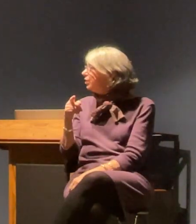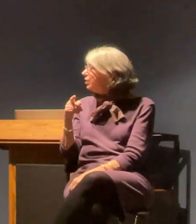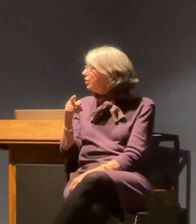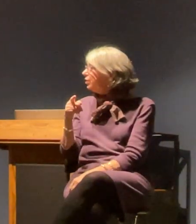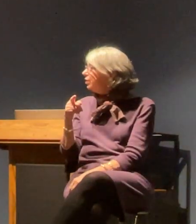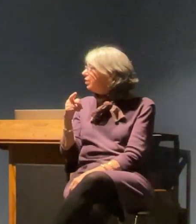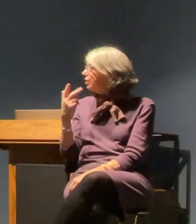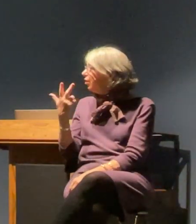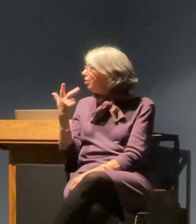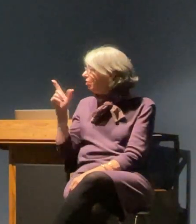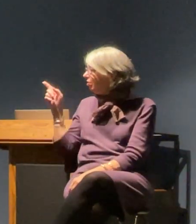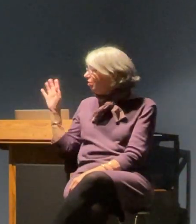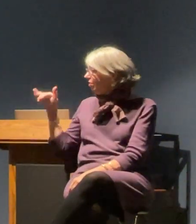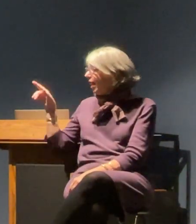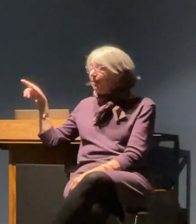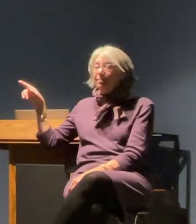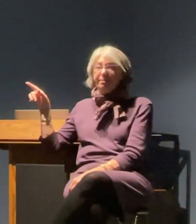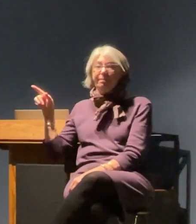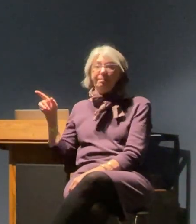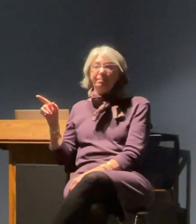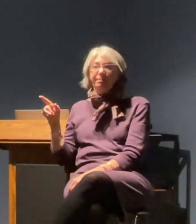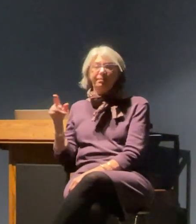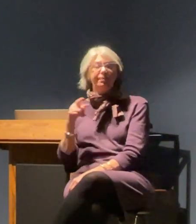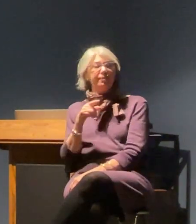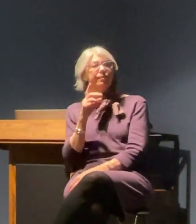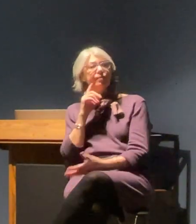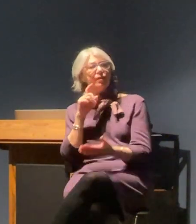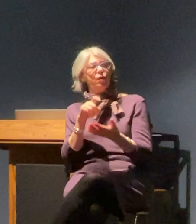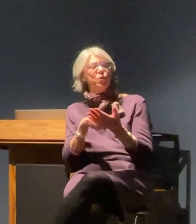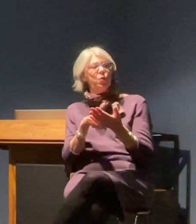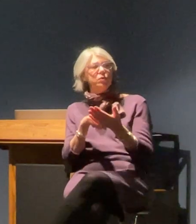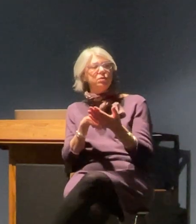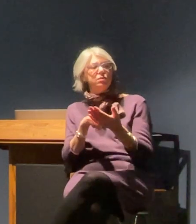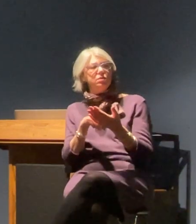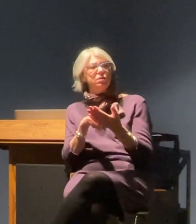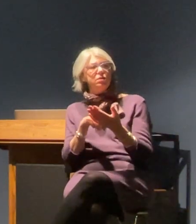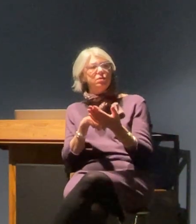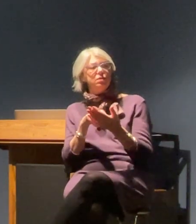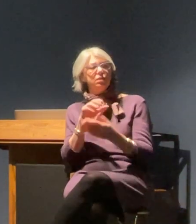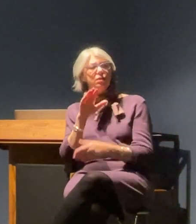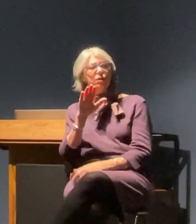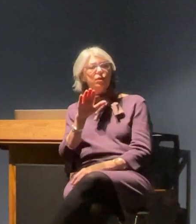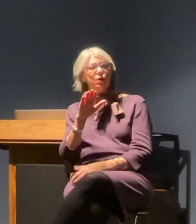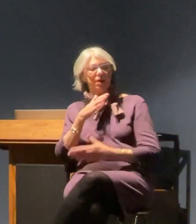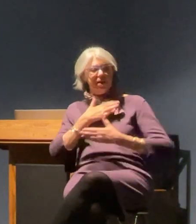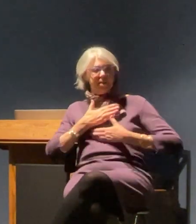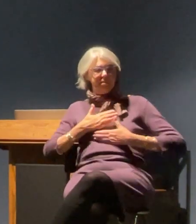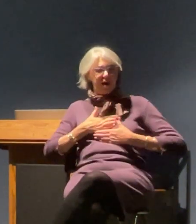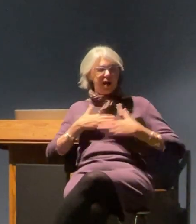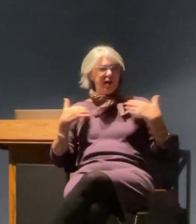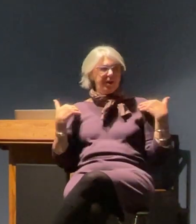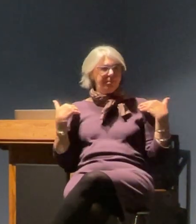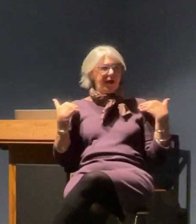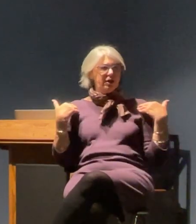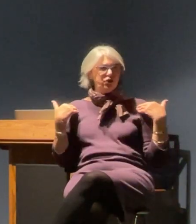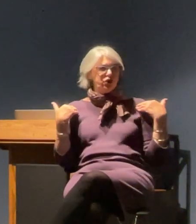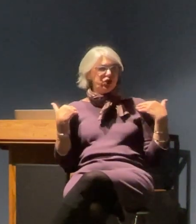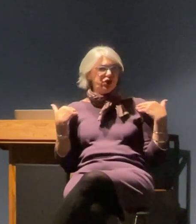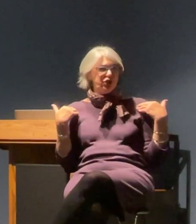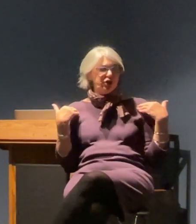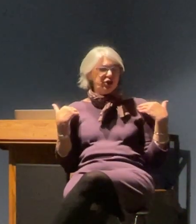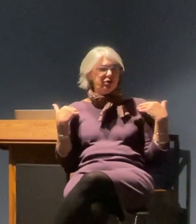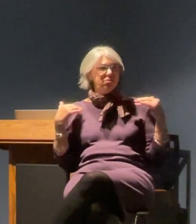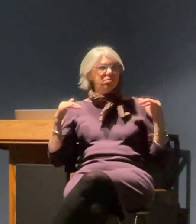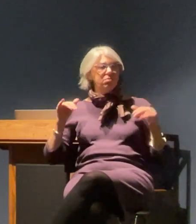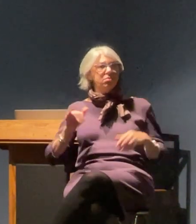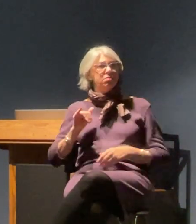at your 3 different stages. Yeah. So one thing I noticed is your body posture. And it just